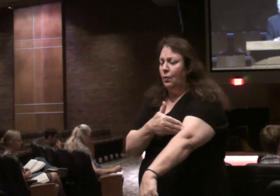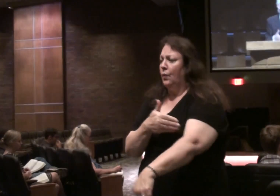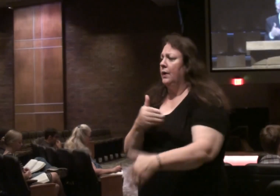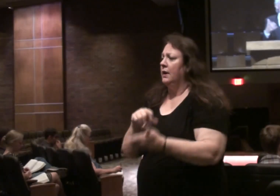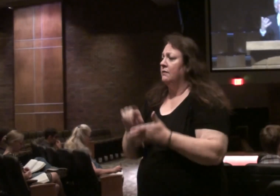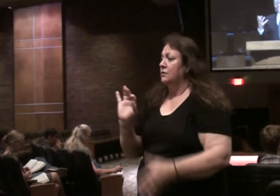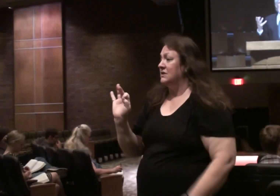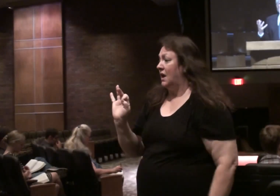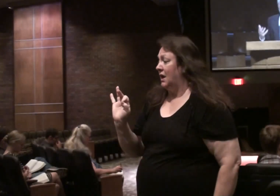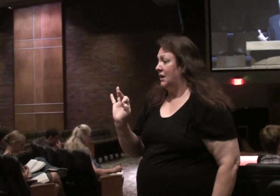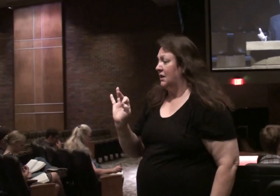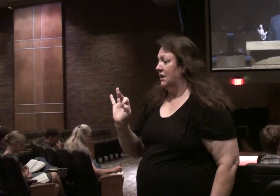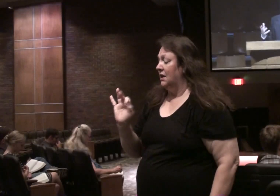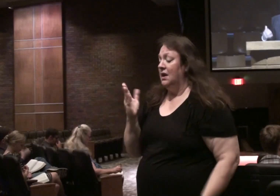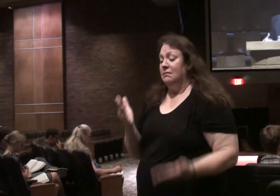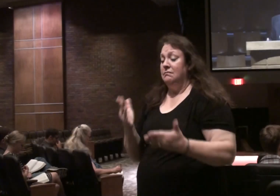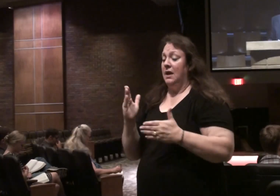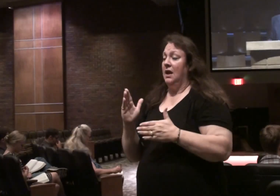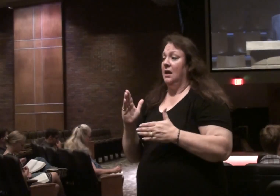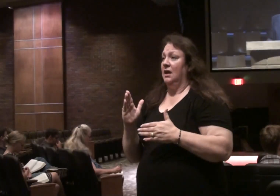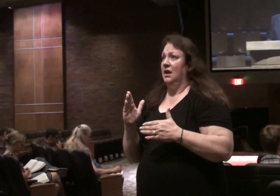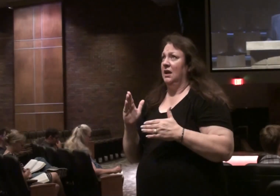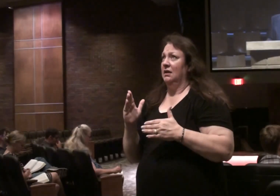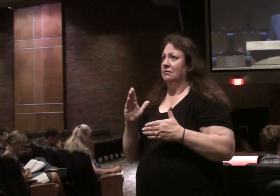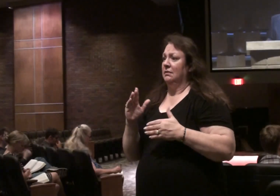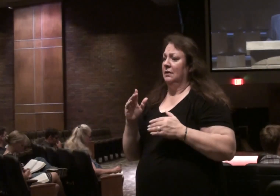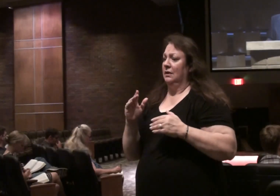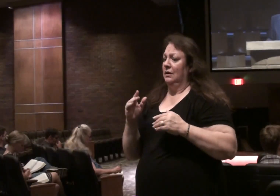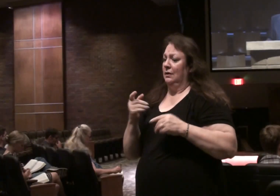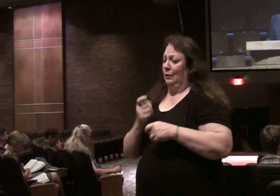end of verse 9 may be functioning to your hurt.